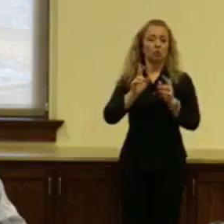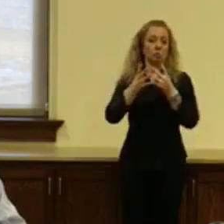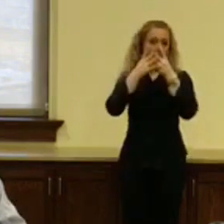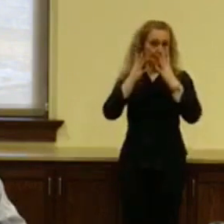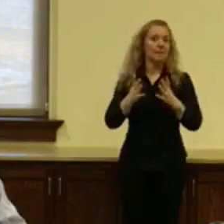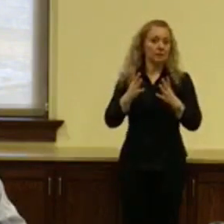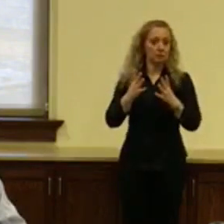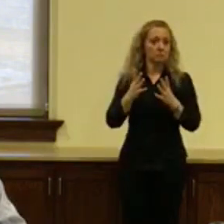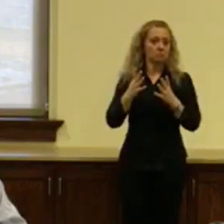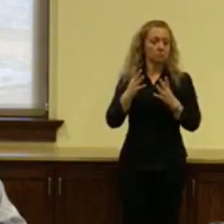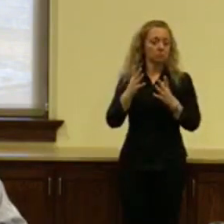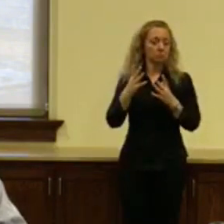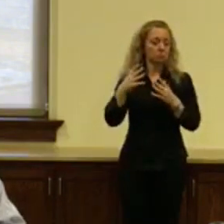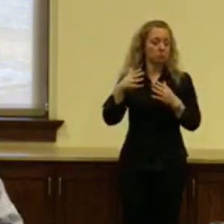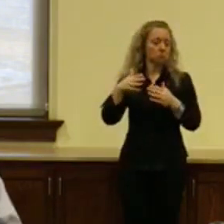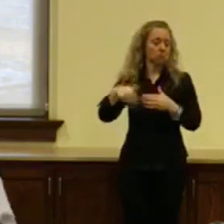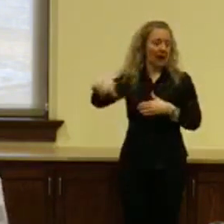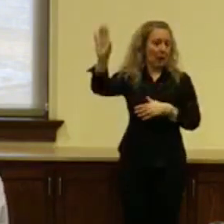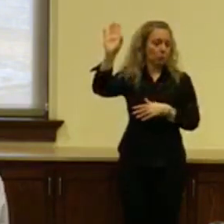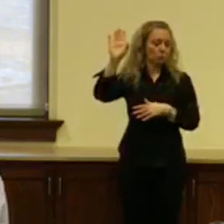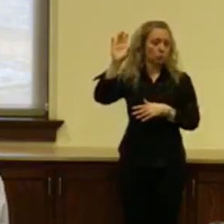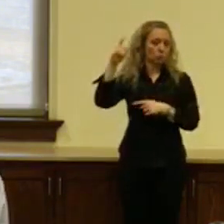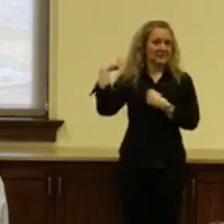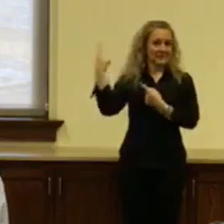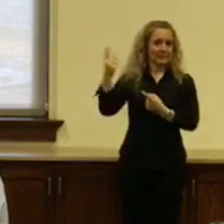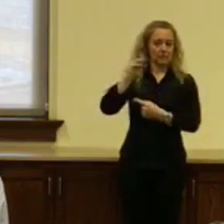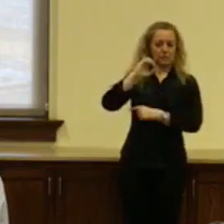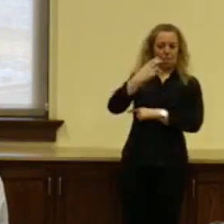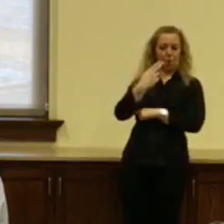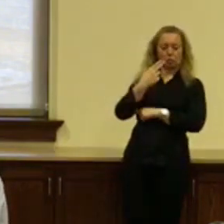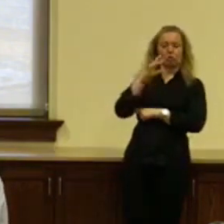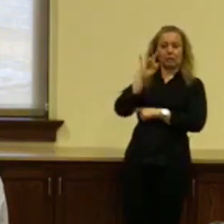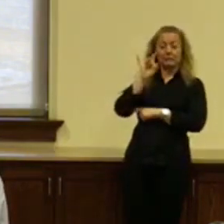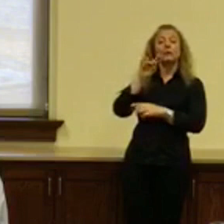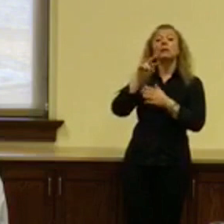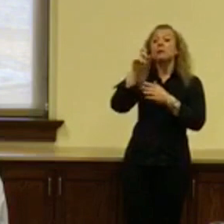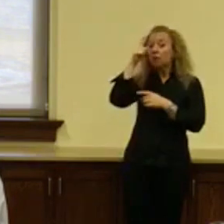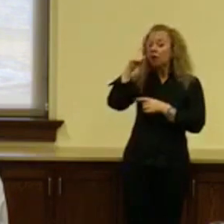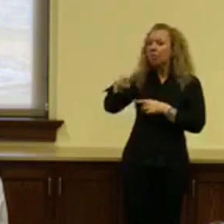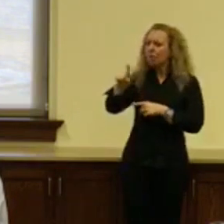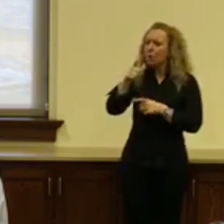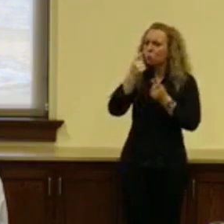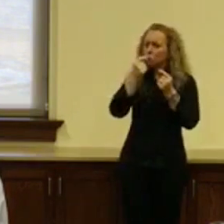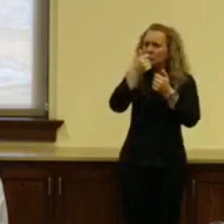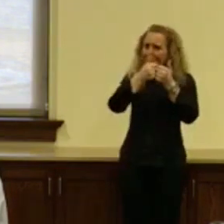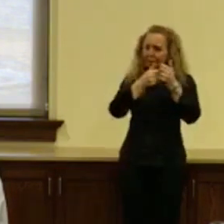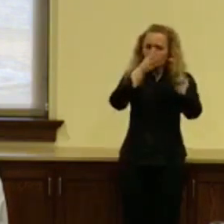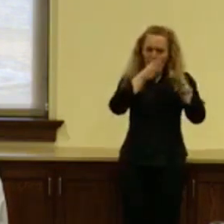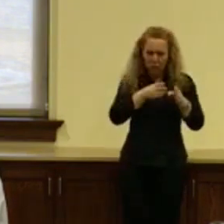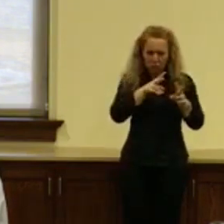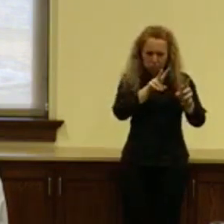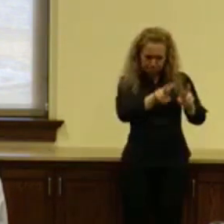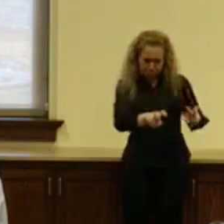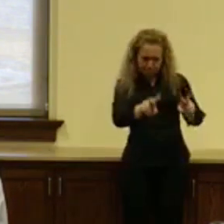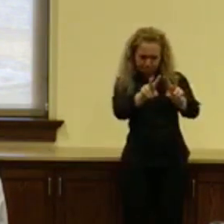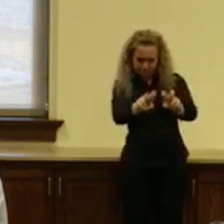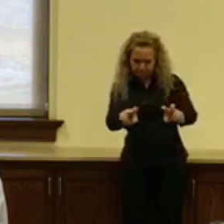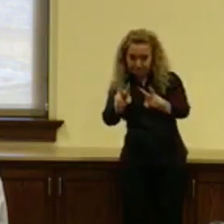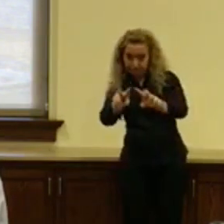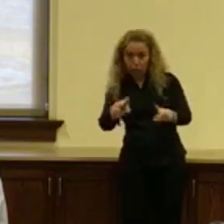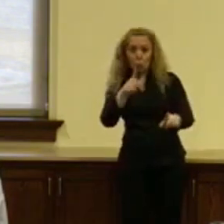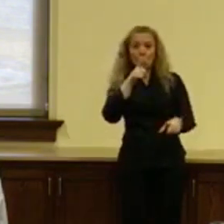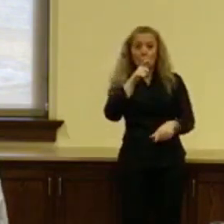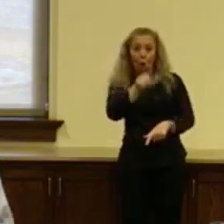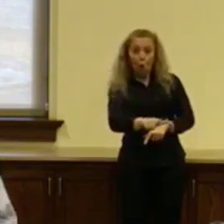since that time. So they're going through on a case-by-case basis to try to move out low risk and